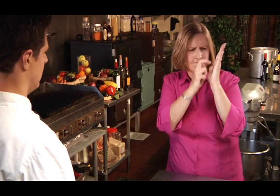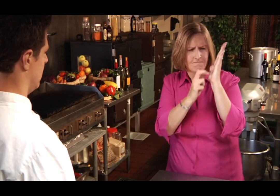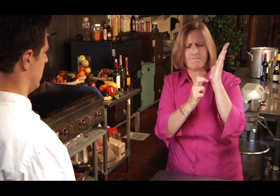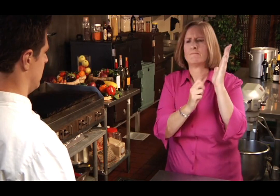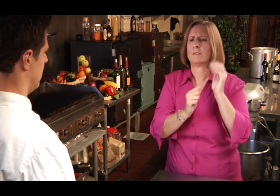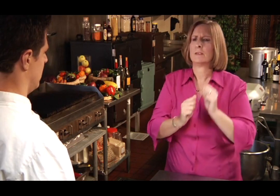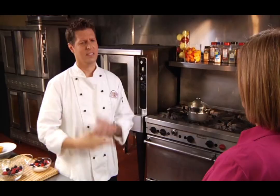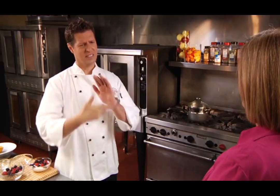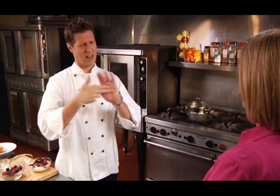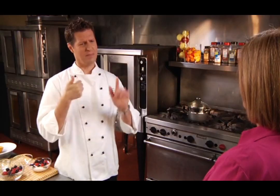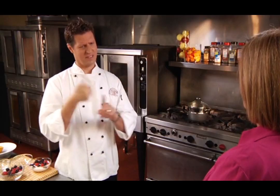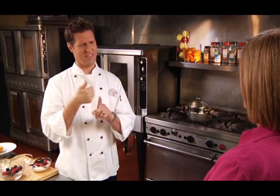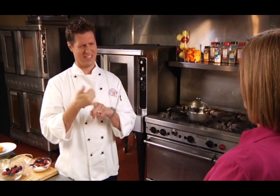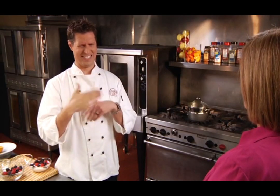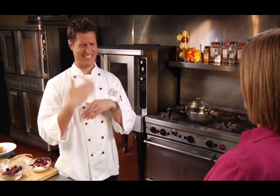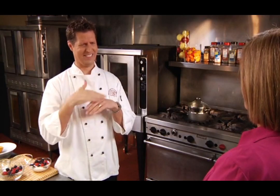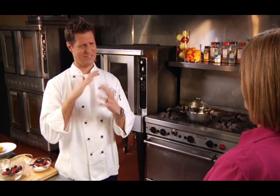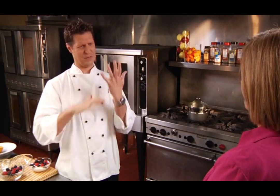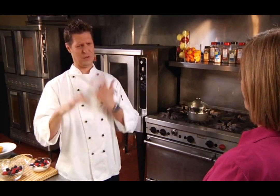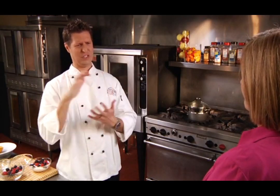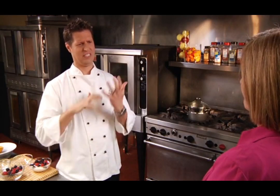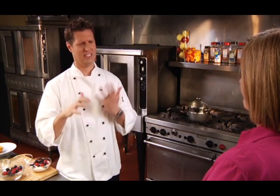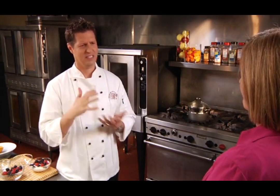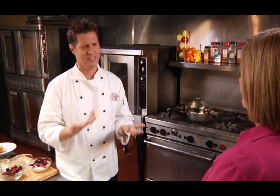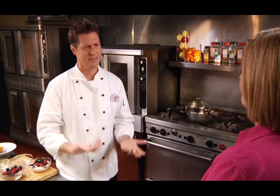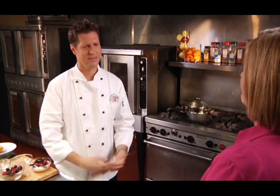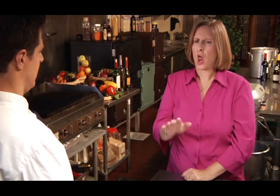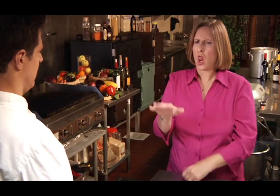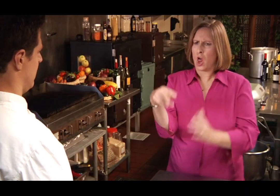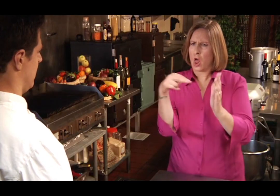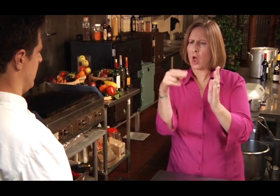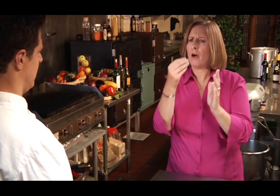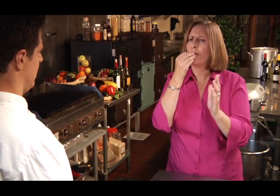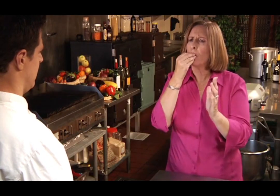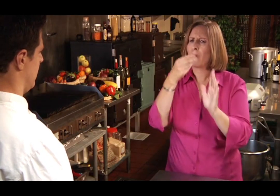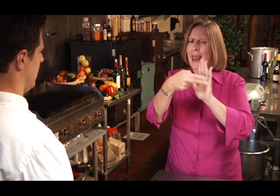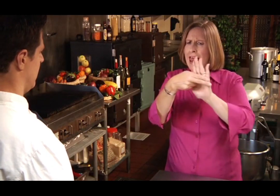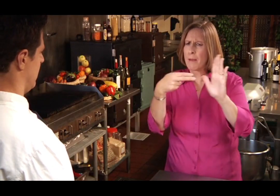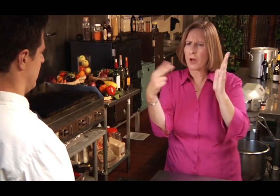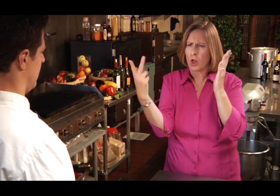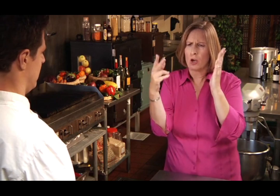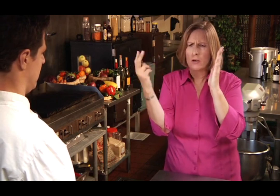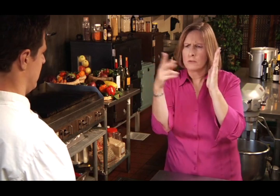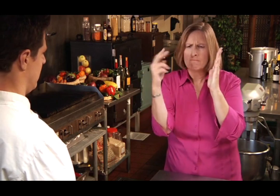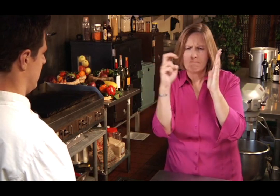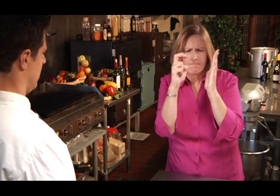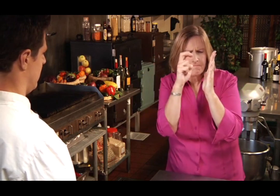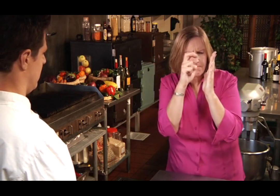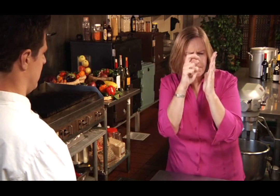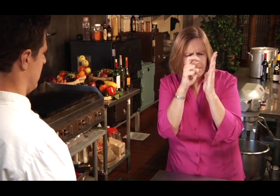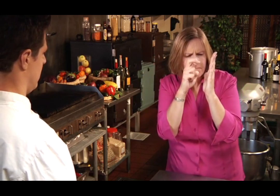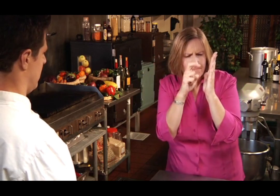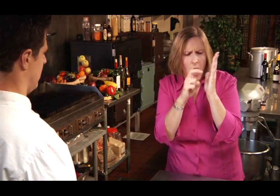carefully. It's easy to get confused reading the labels. Let's look at a food label together to better understand